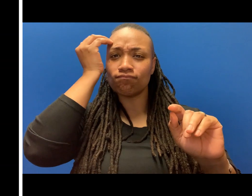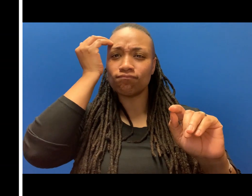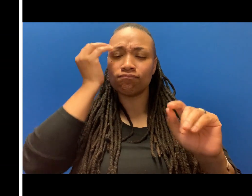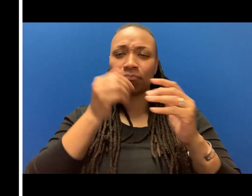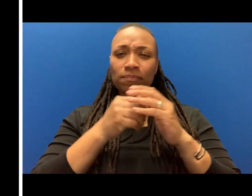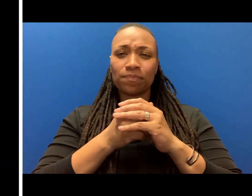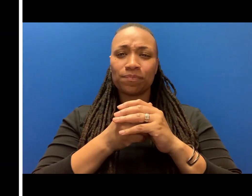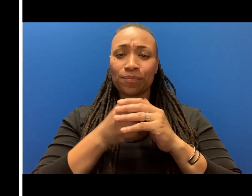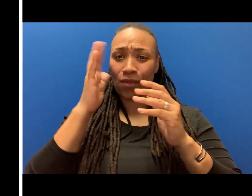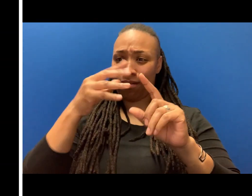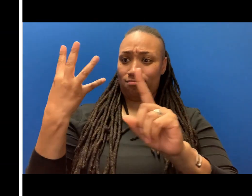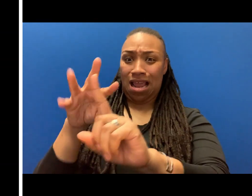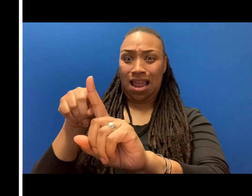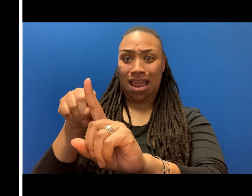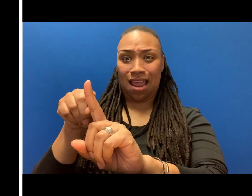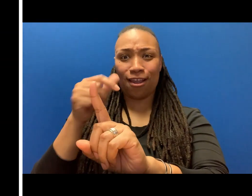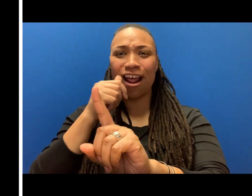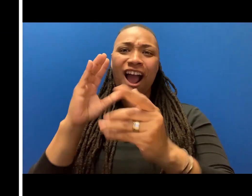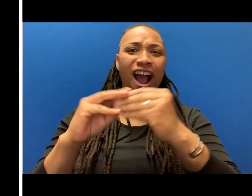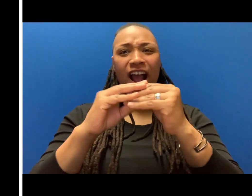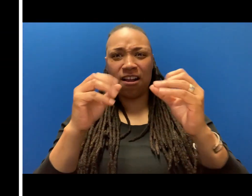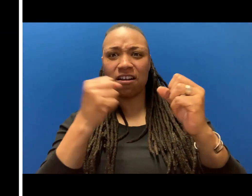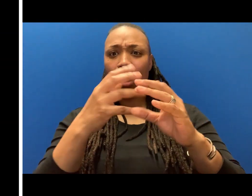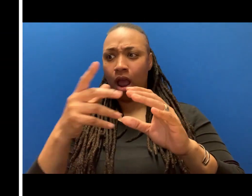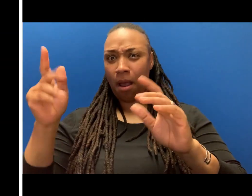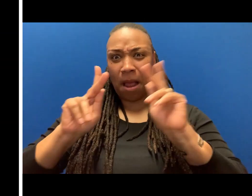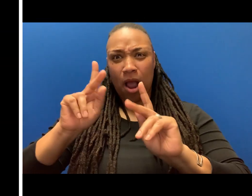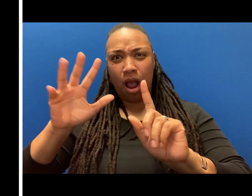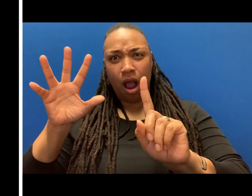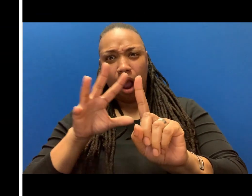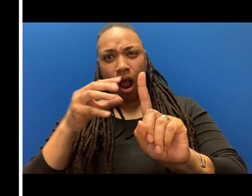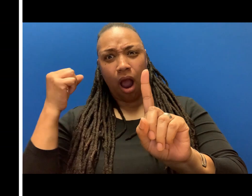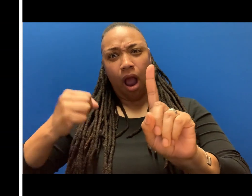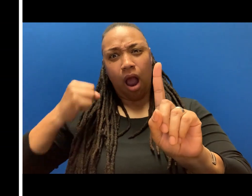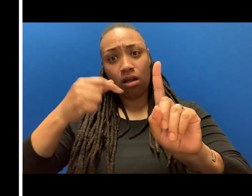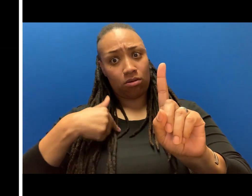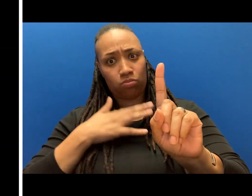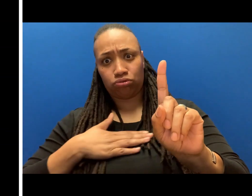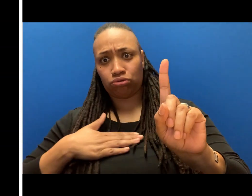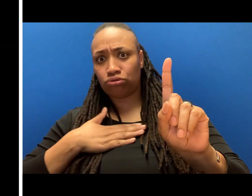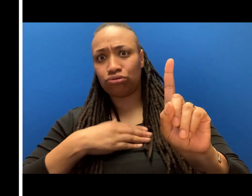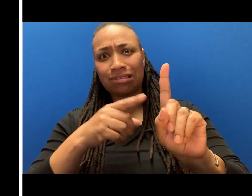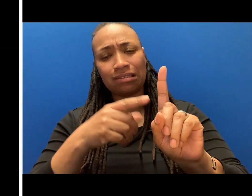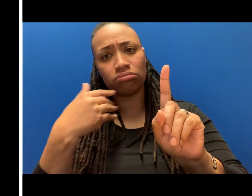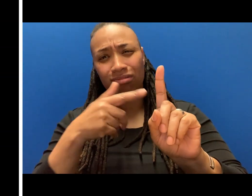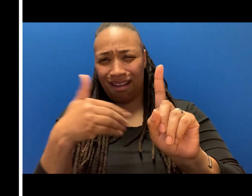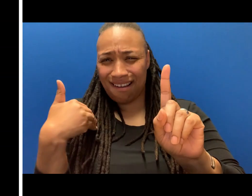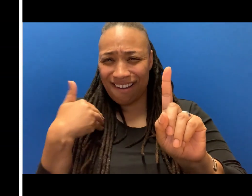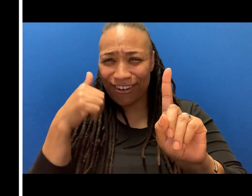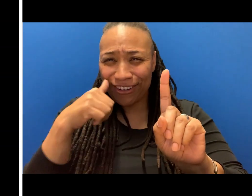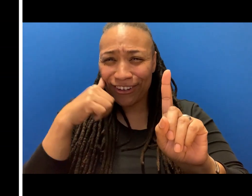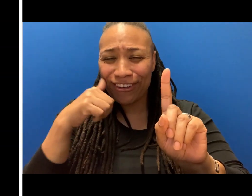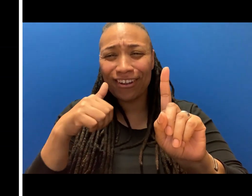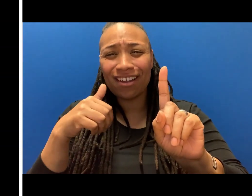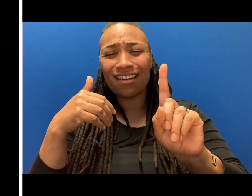because she's being touted and heralded as "Go Haley," and I appreciate what Haley's doing, and she's young,